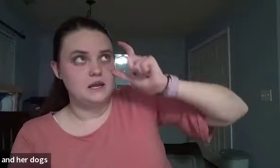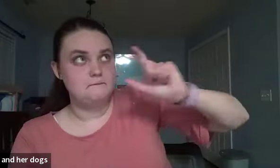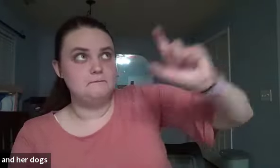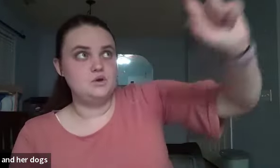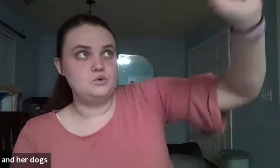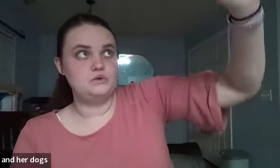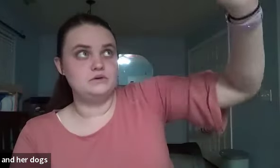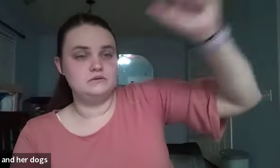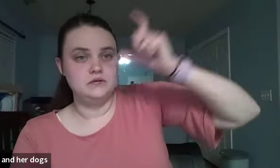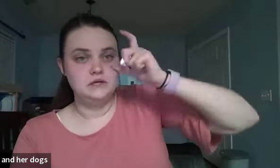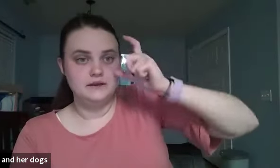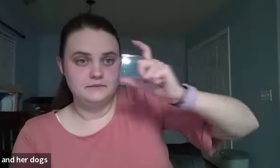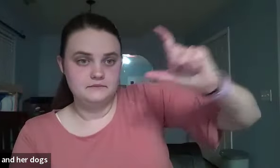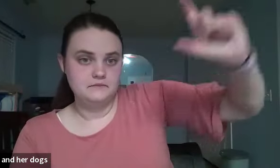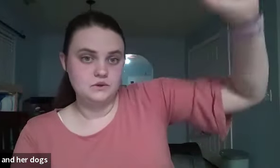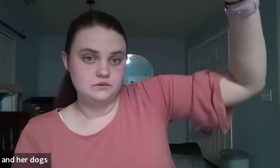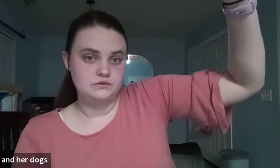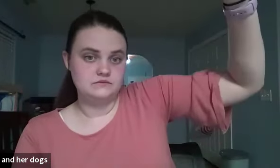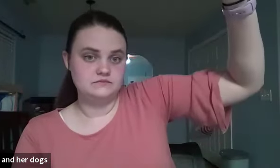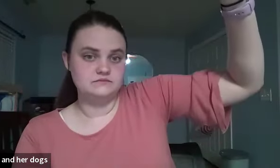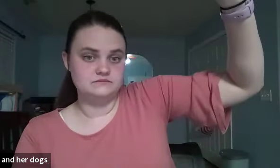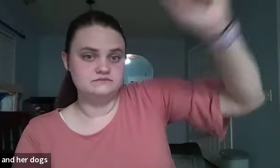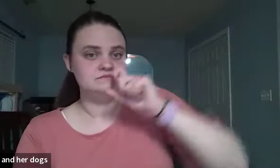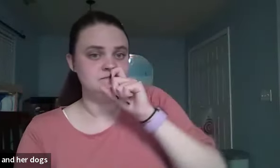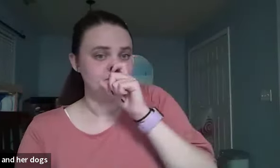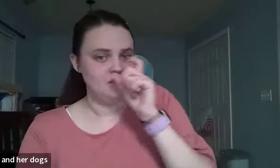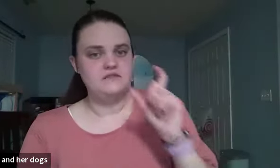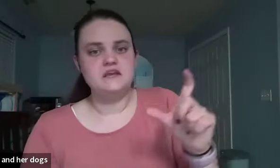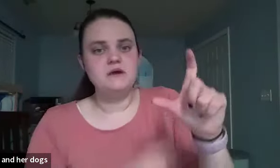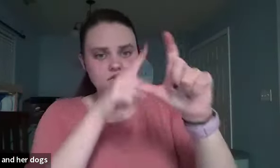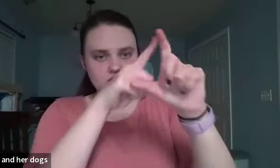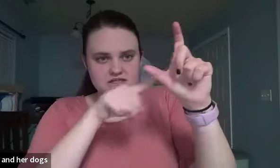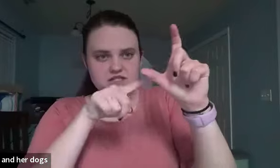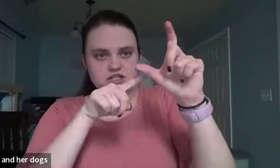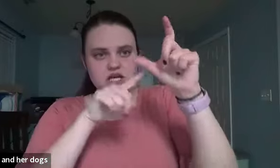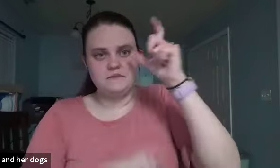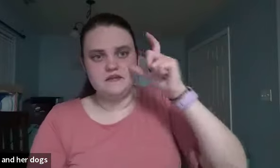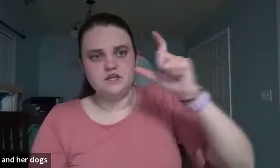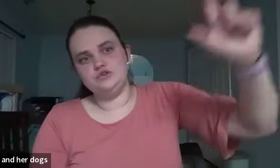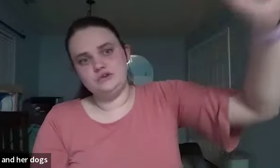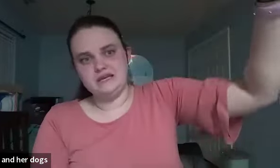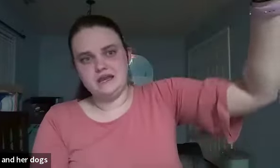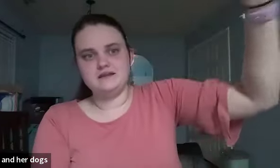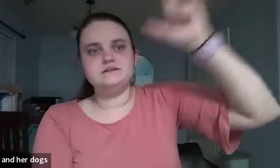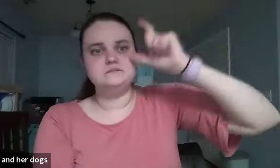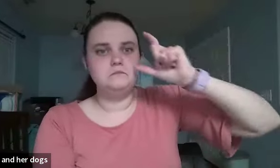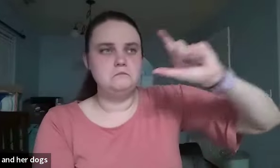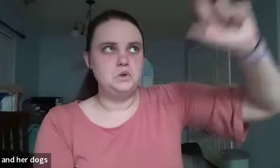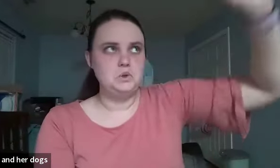at it. Moon. Moon. Think about the crescent shape and then you're looking at it.